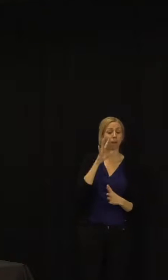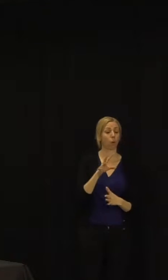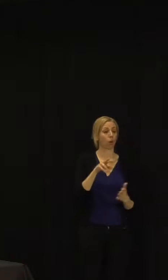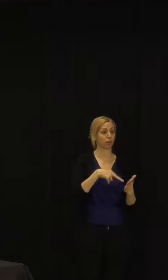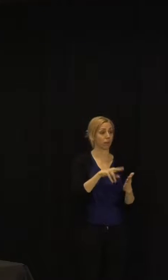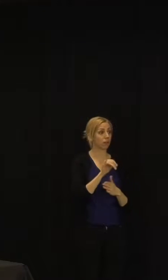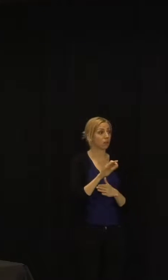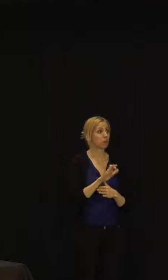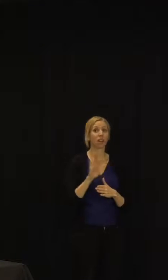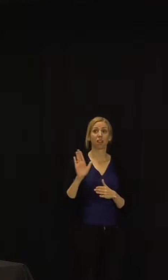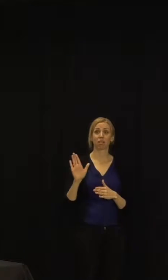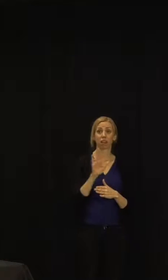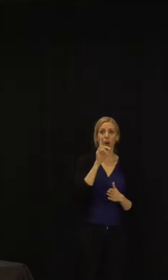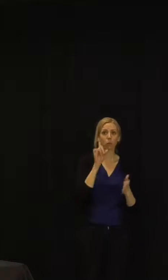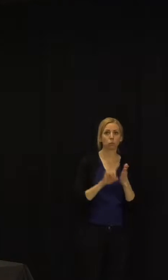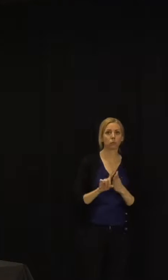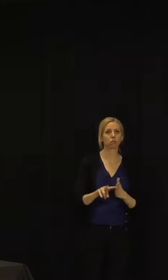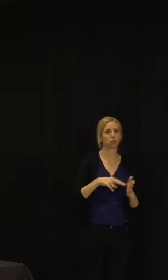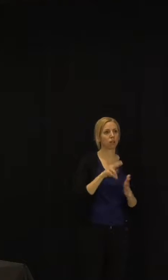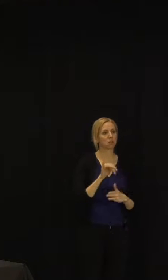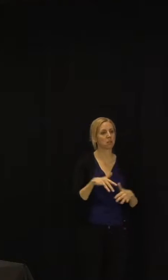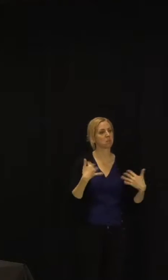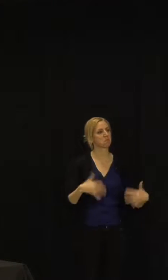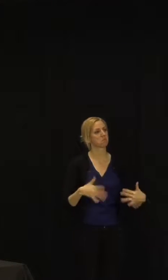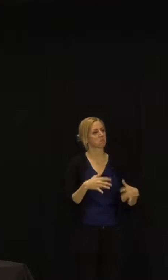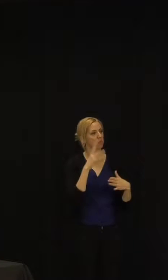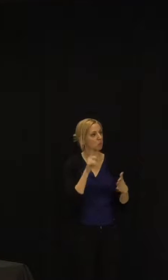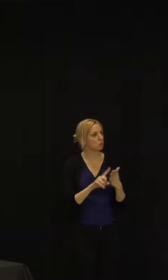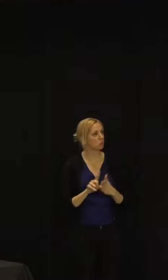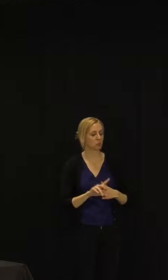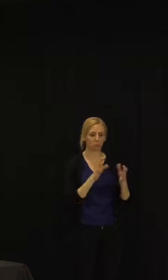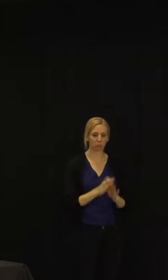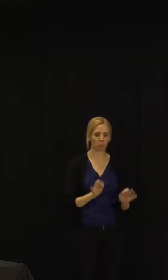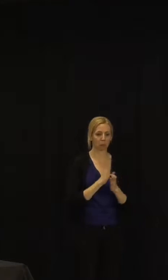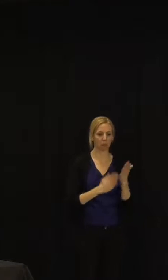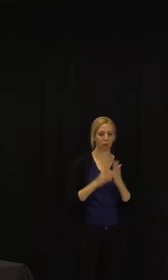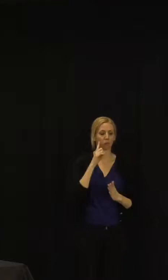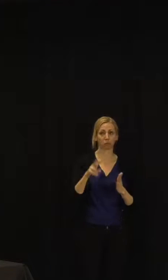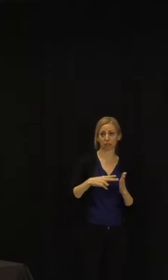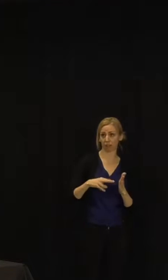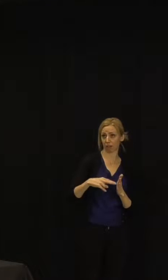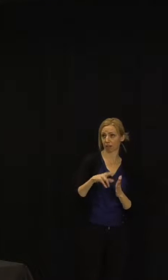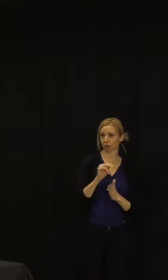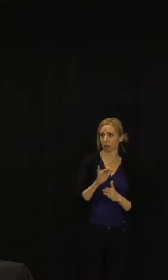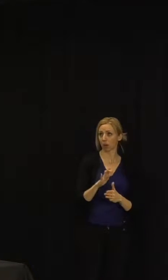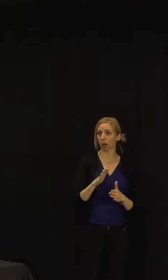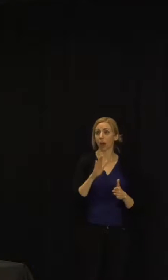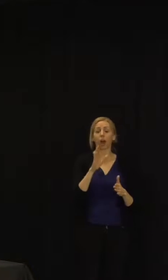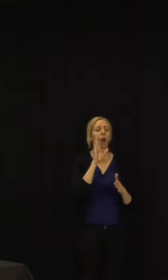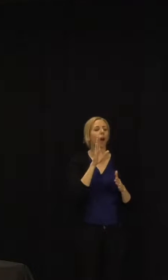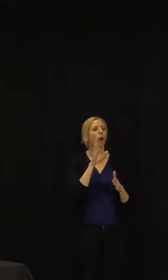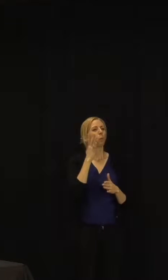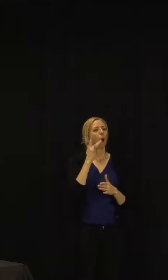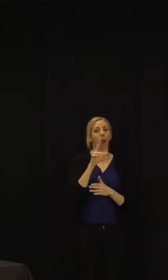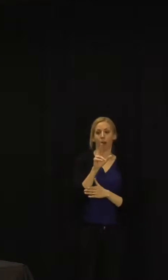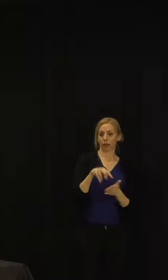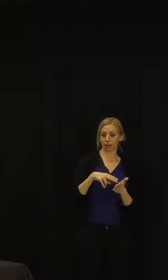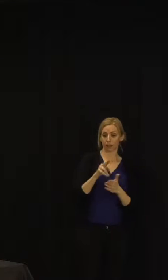Research is a cornerstone of Dance NYC's work, and it uses that research to forward its